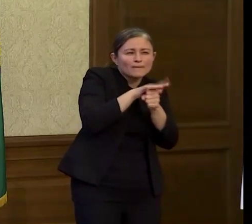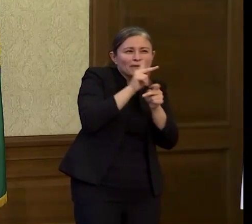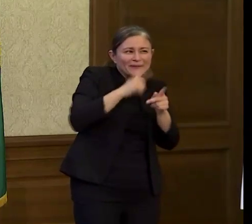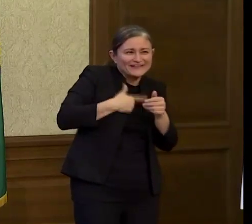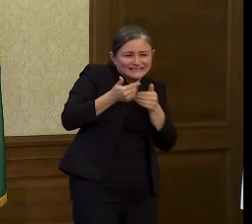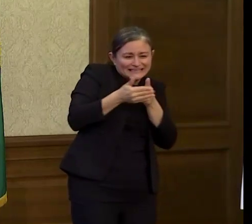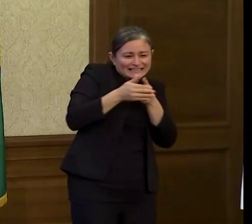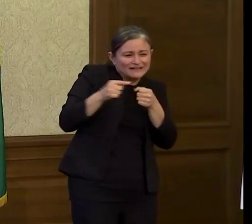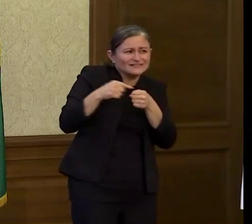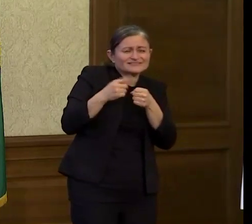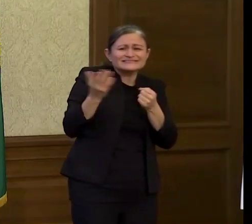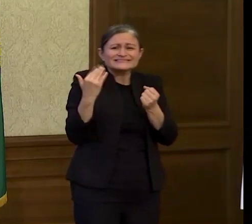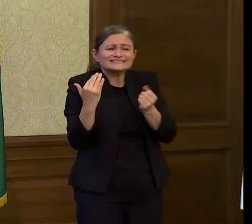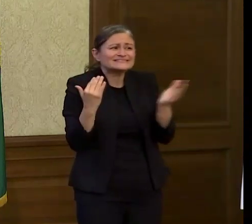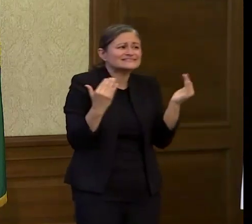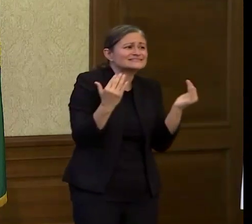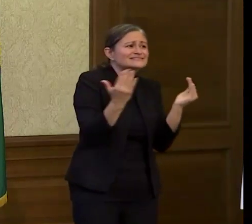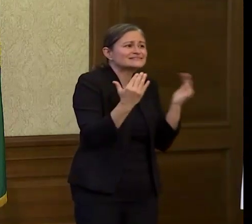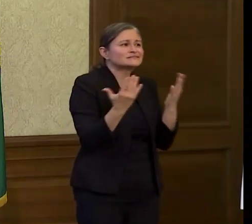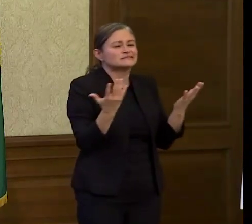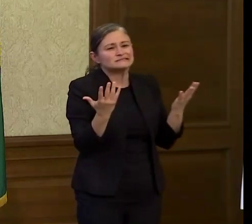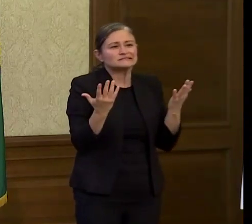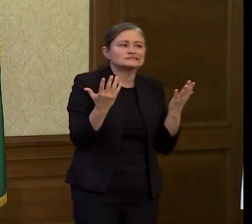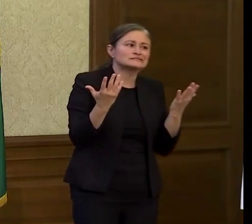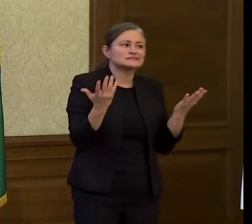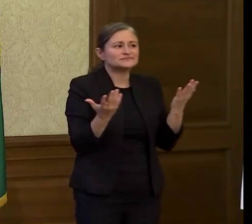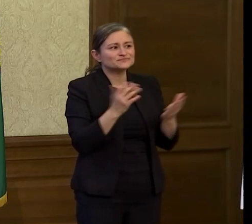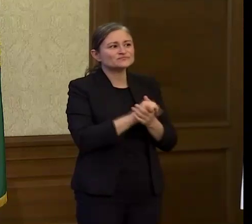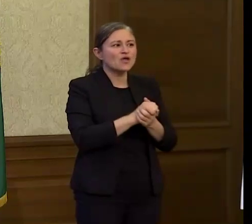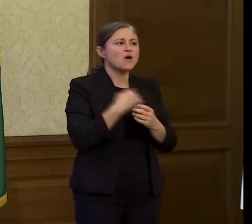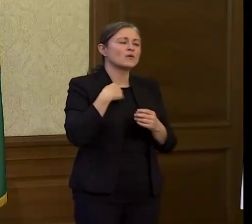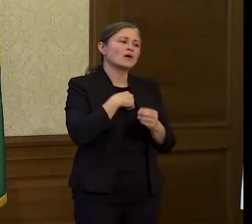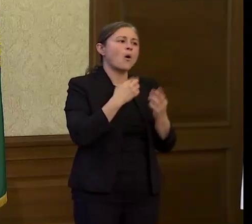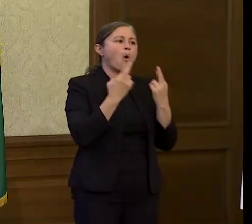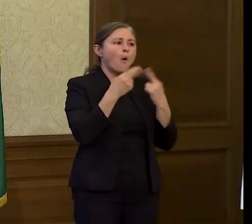back next year to the Skagit Valley. We hope you do that.